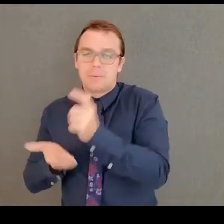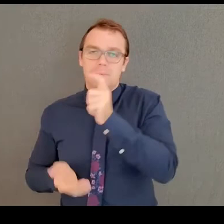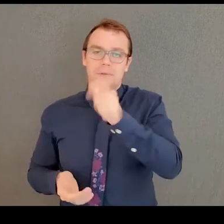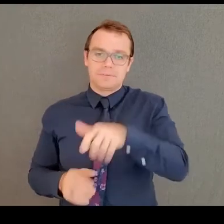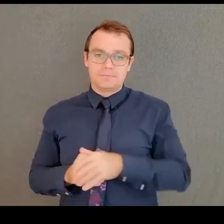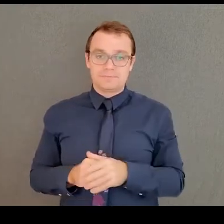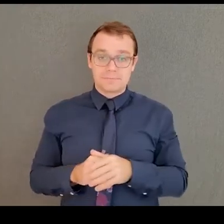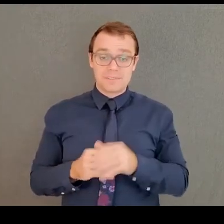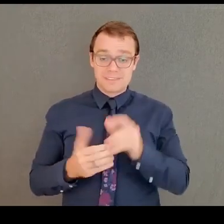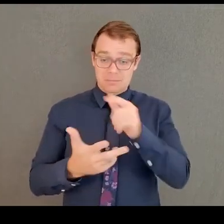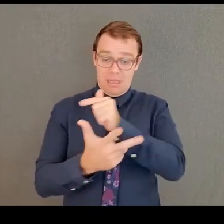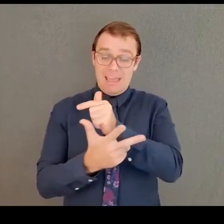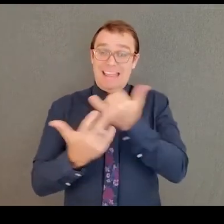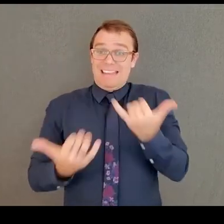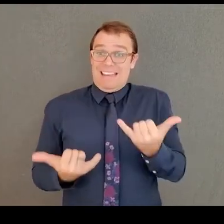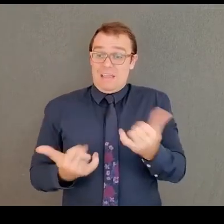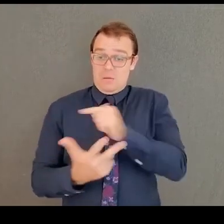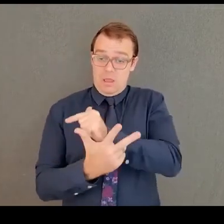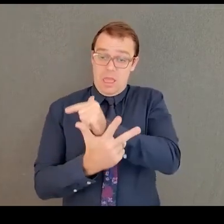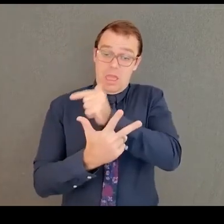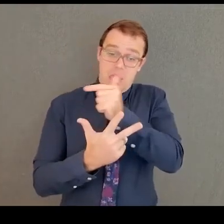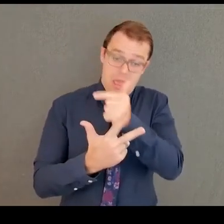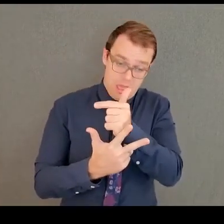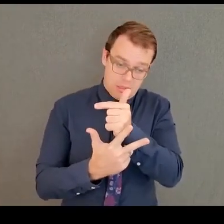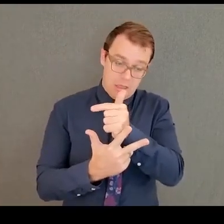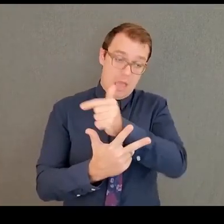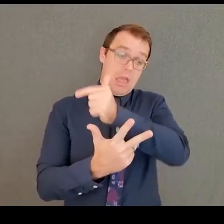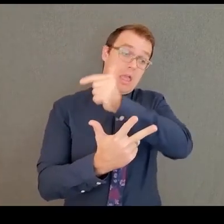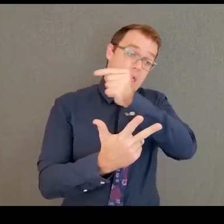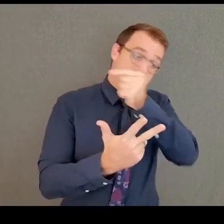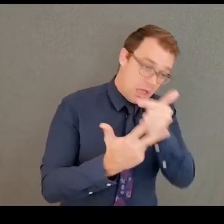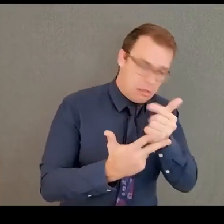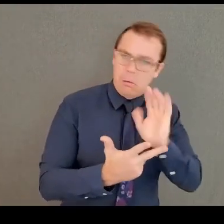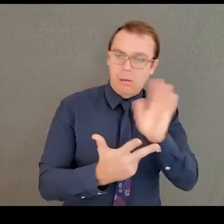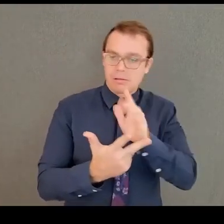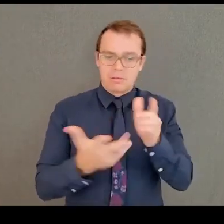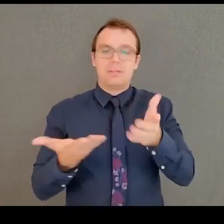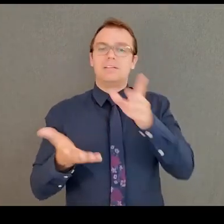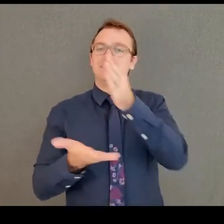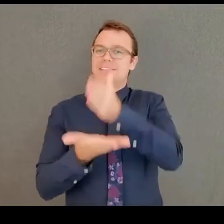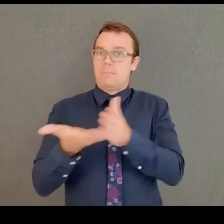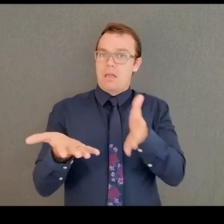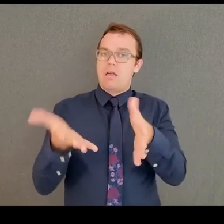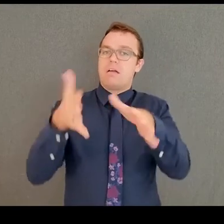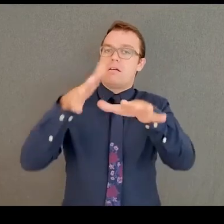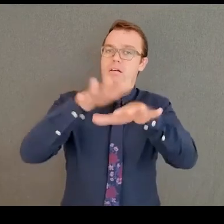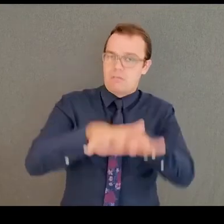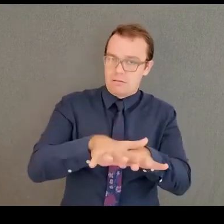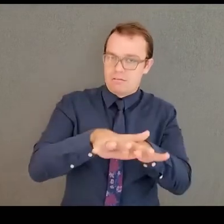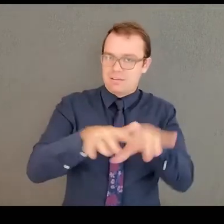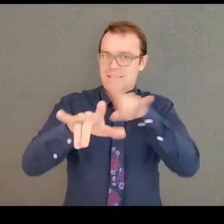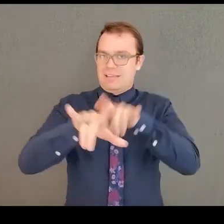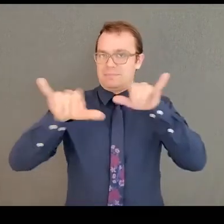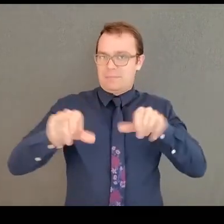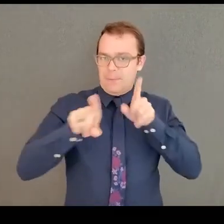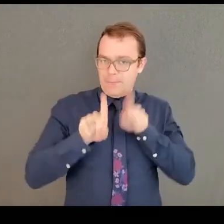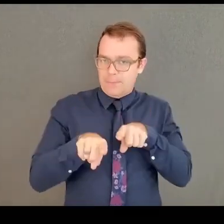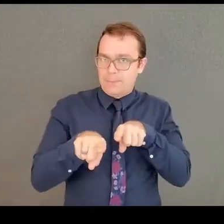antibody, we are overlapping some of the steps instead of doing them one after the other. But we aren't skipping any of the steps.